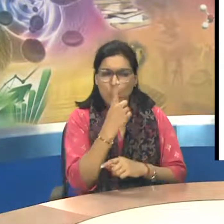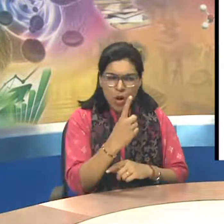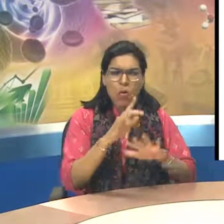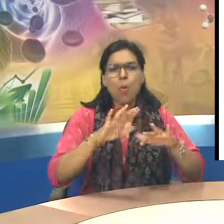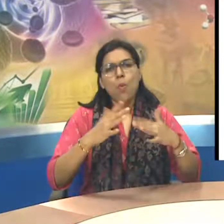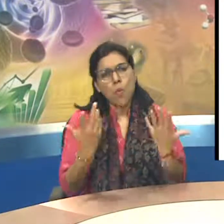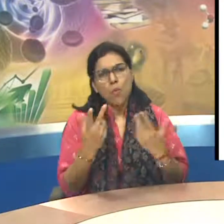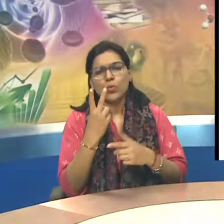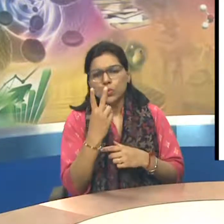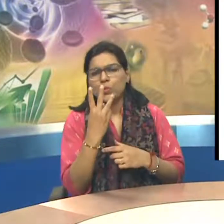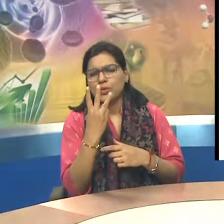opinion,